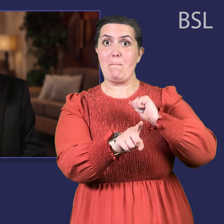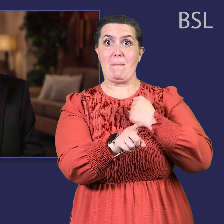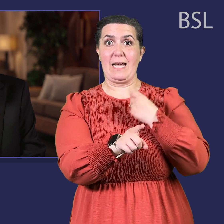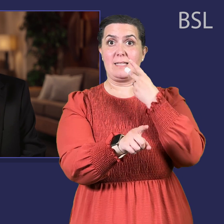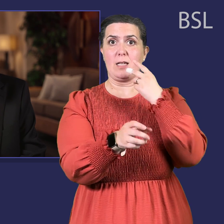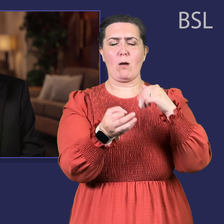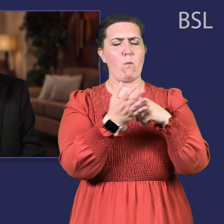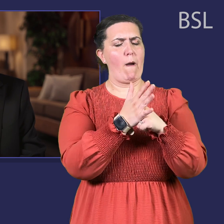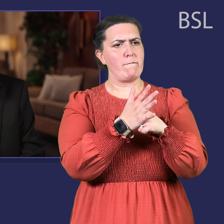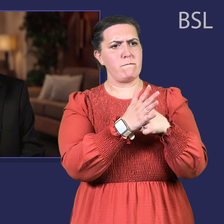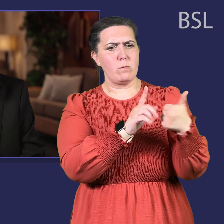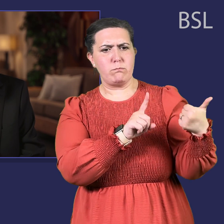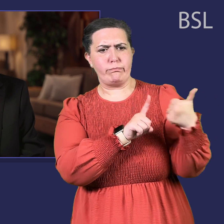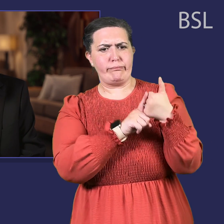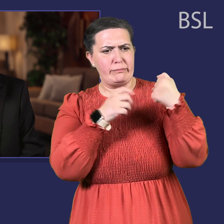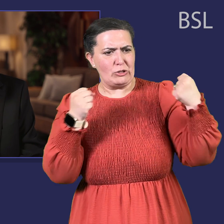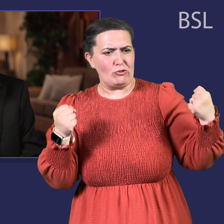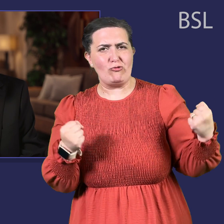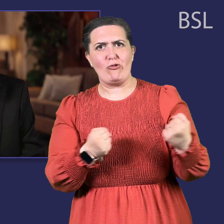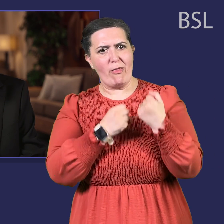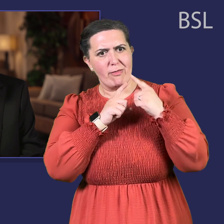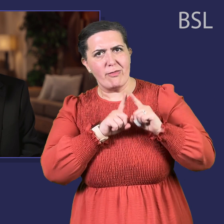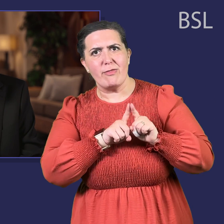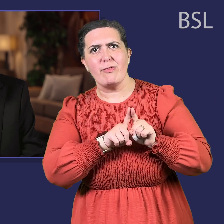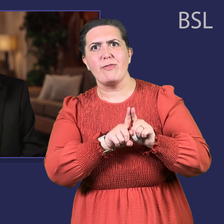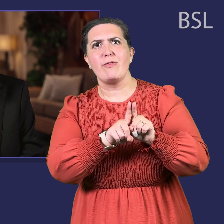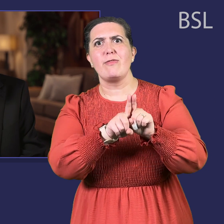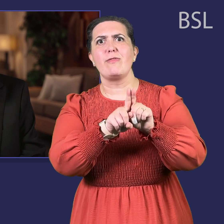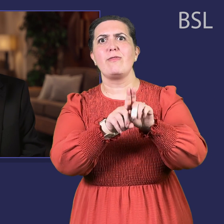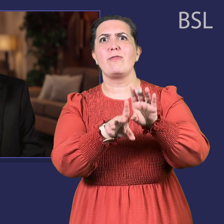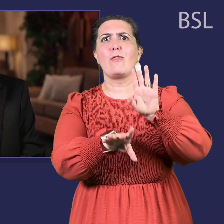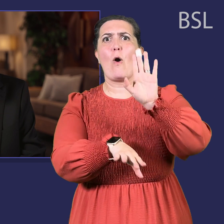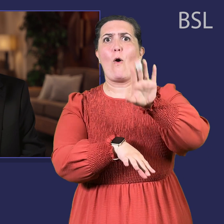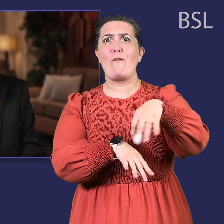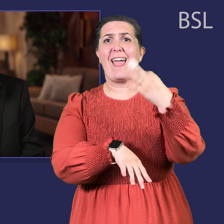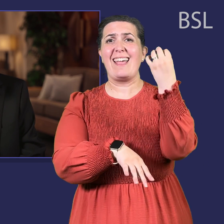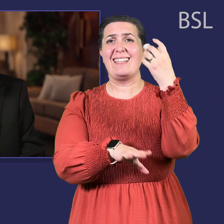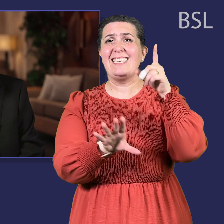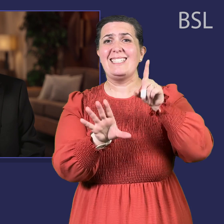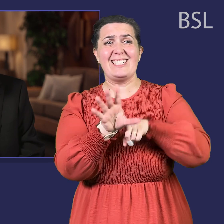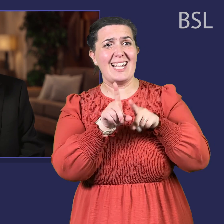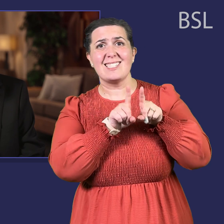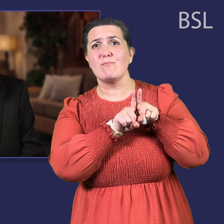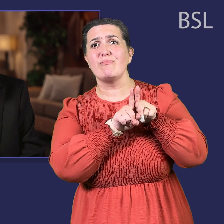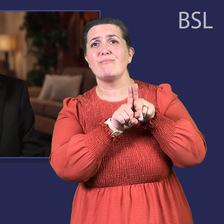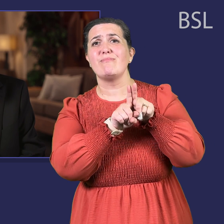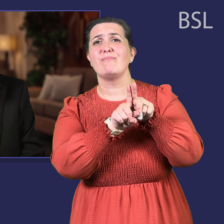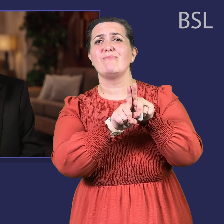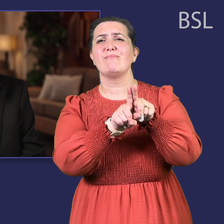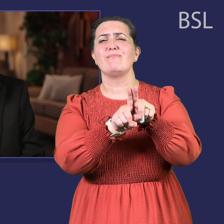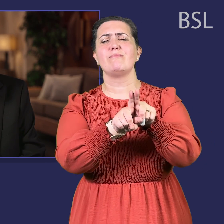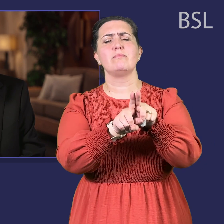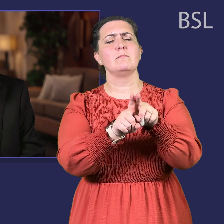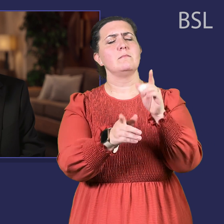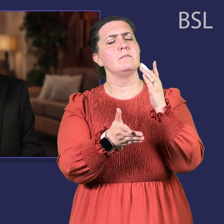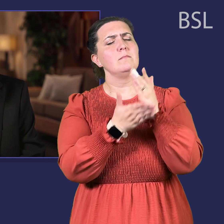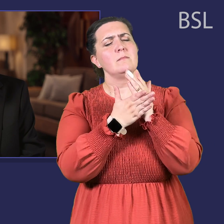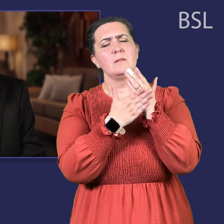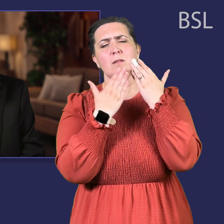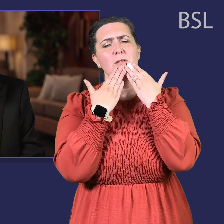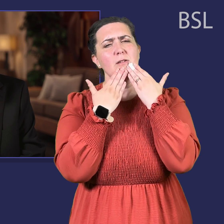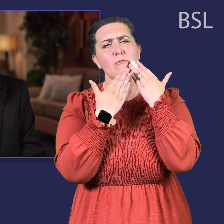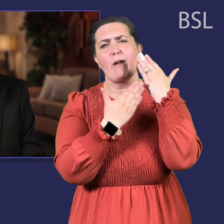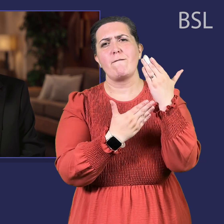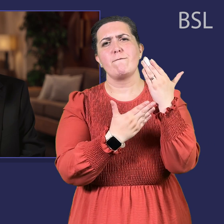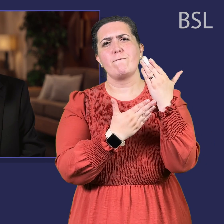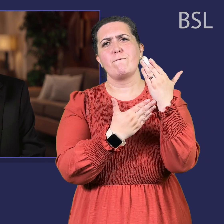Wendy has been a strength and a beacon for me for more than 18 years. How